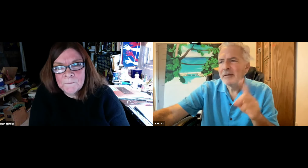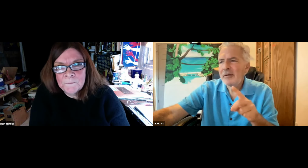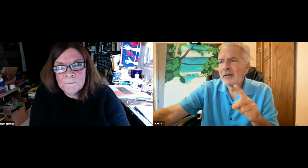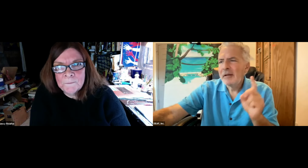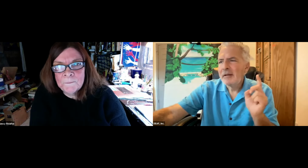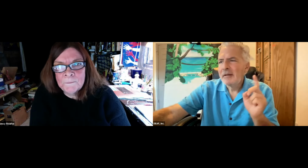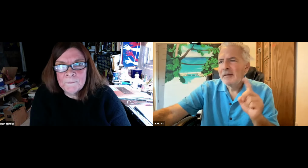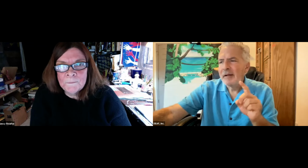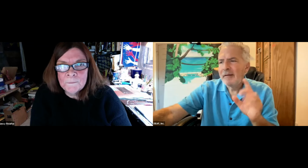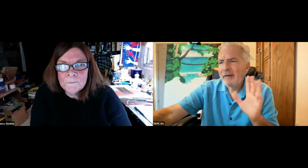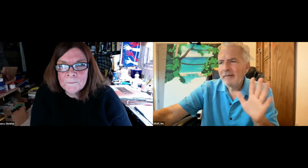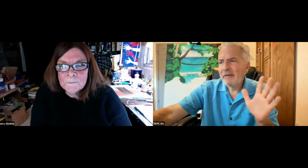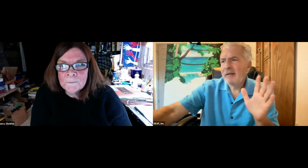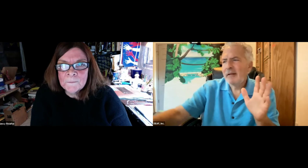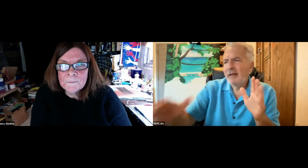Let me see.